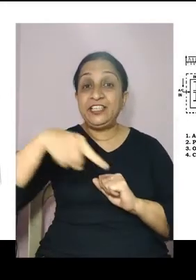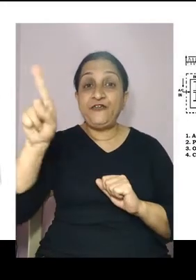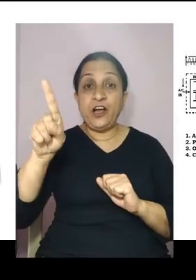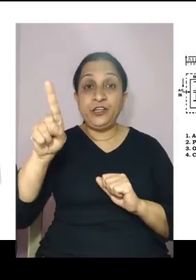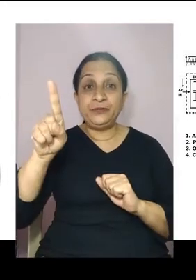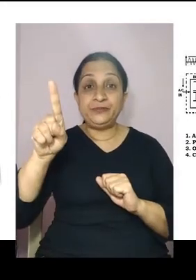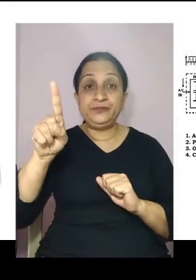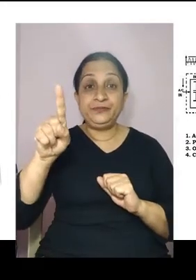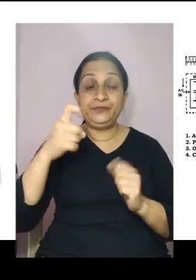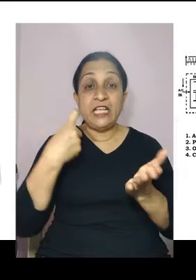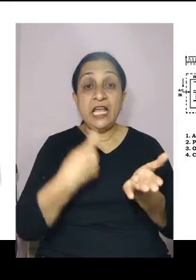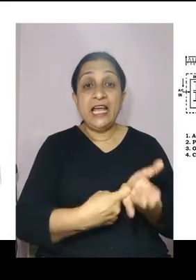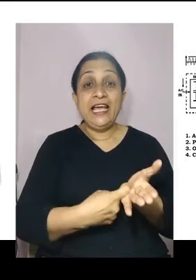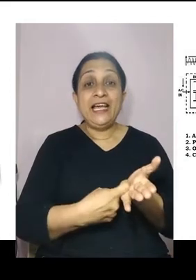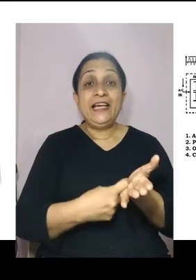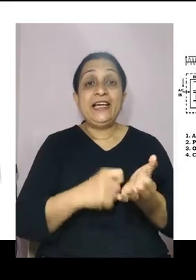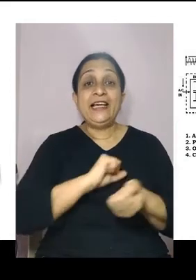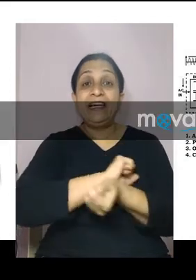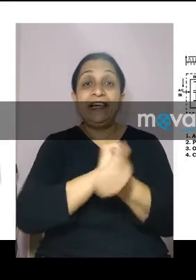rectifier.